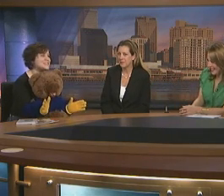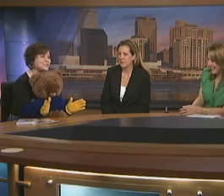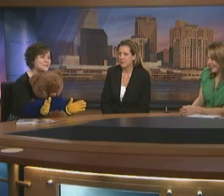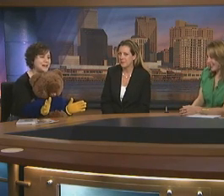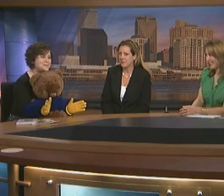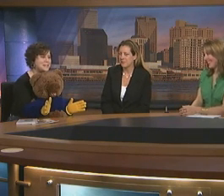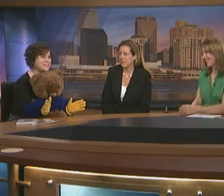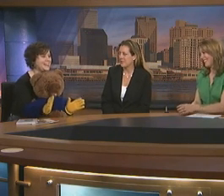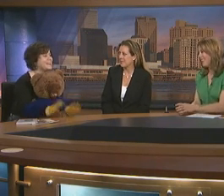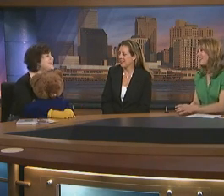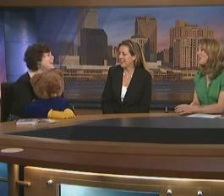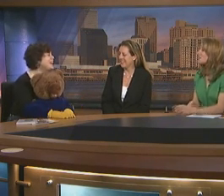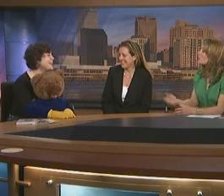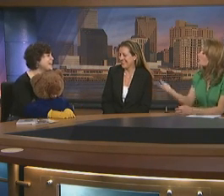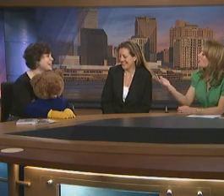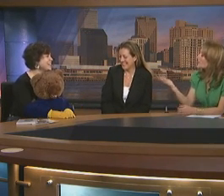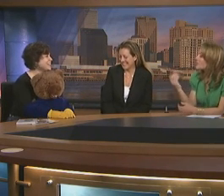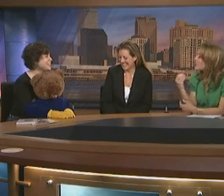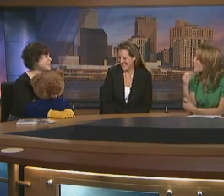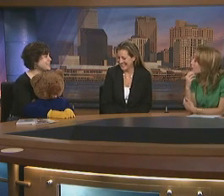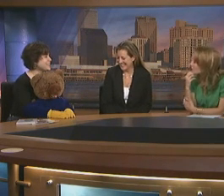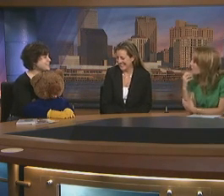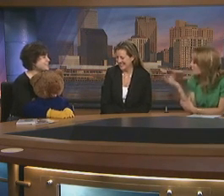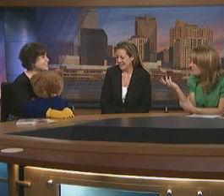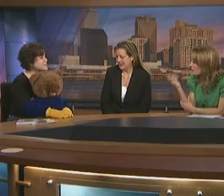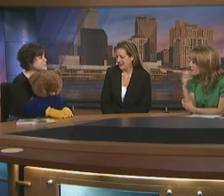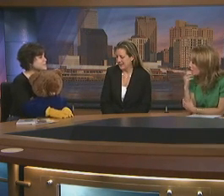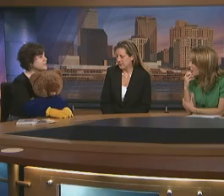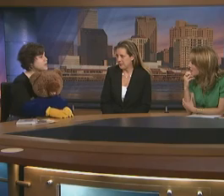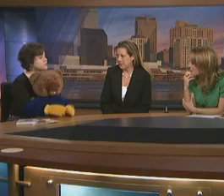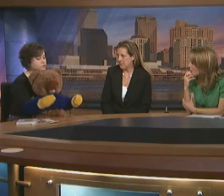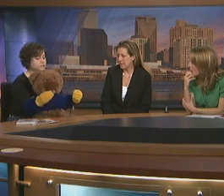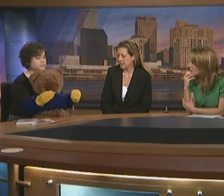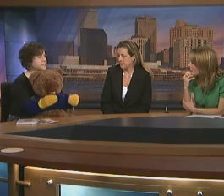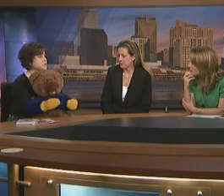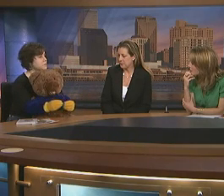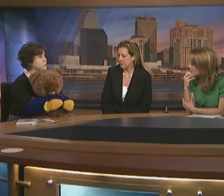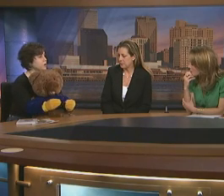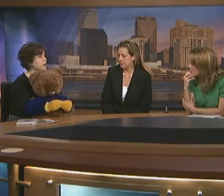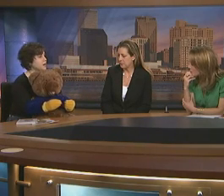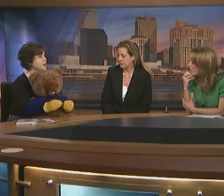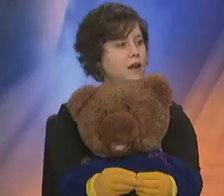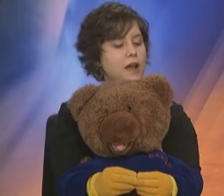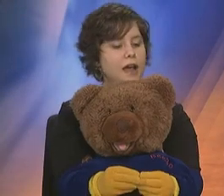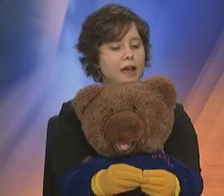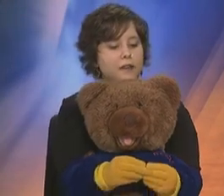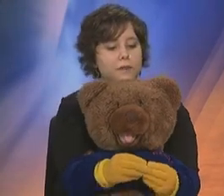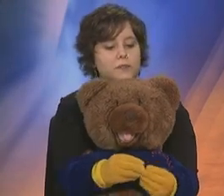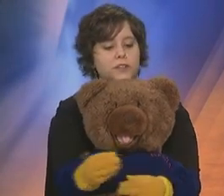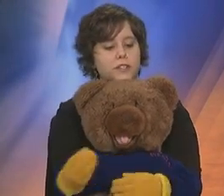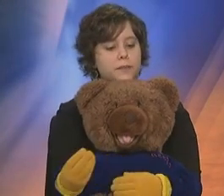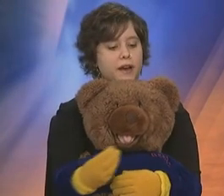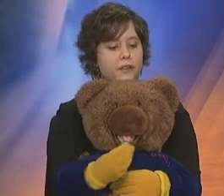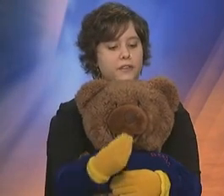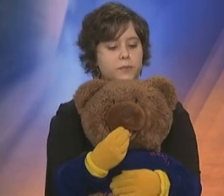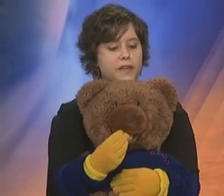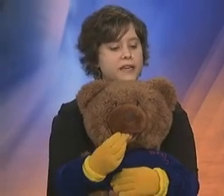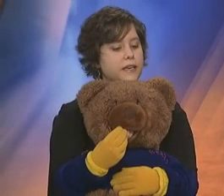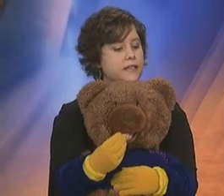just for my benefit. Show us an example of a few signs. So this is more. Okay. And if I'm doing it to the bear, this would be